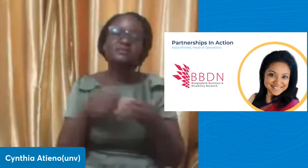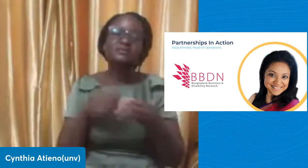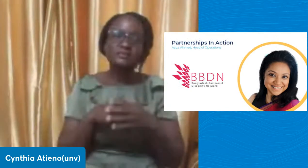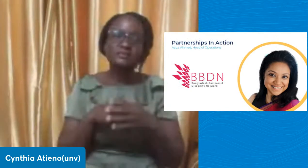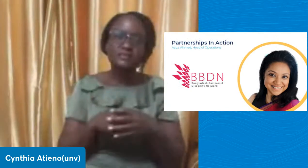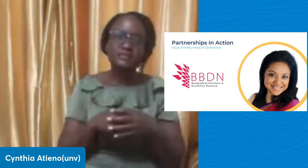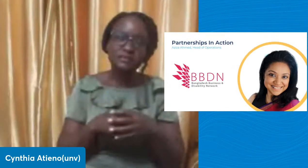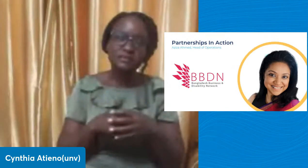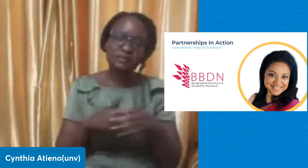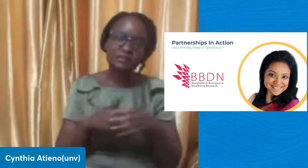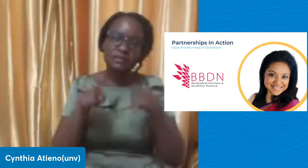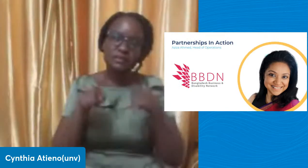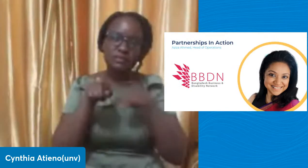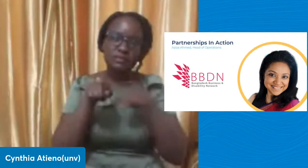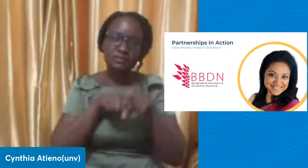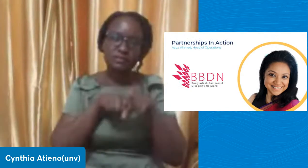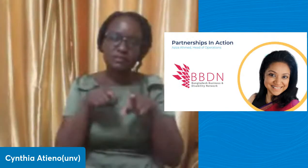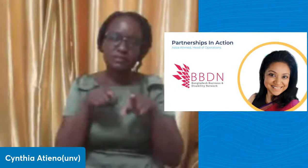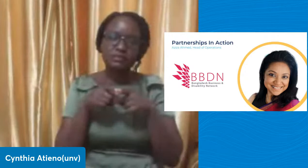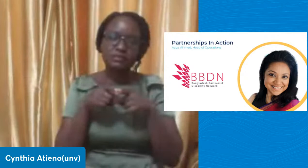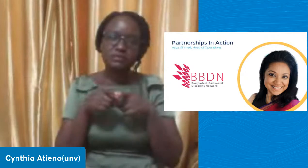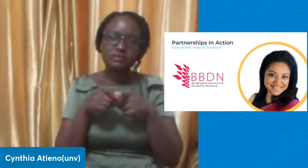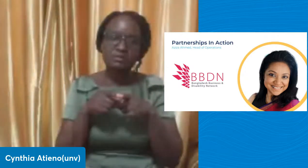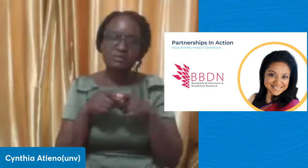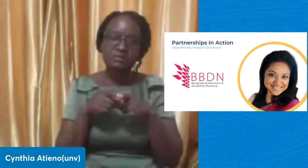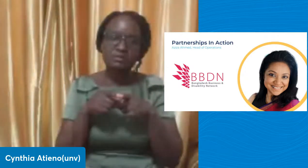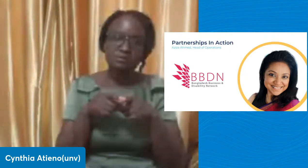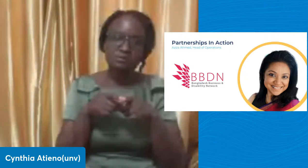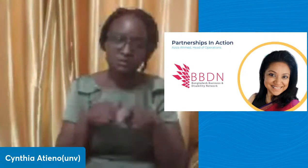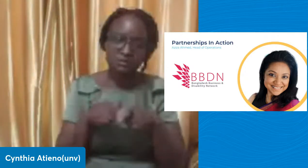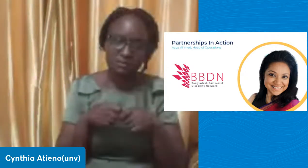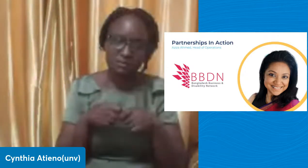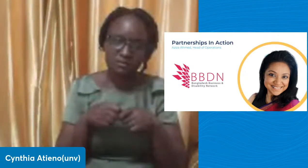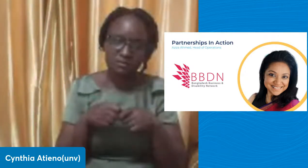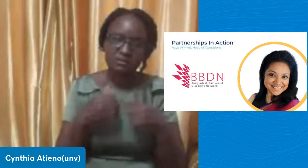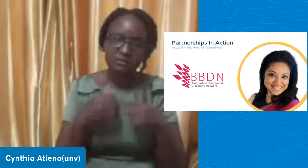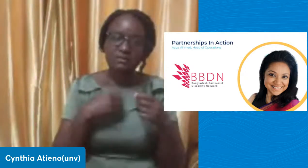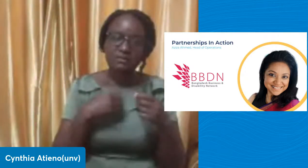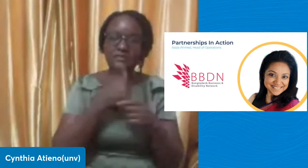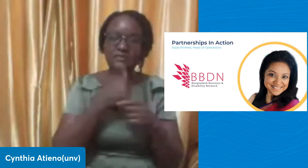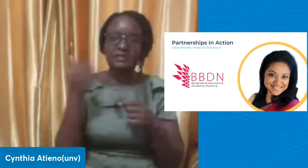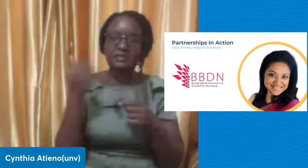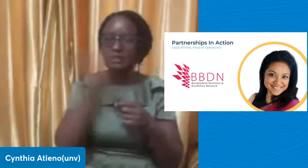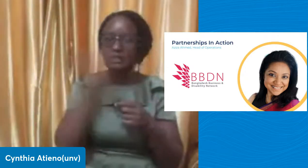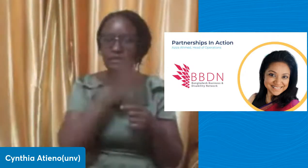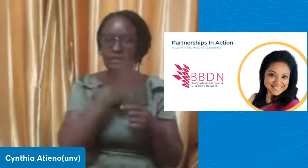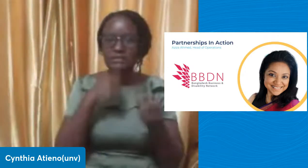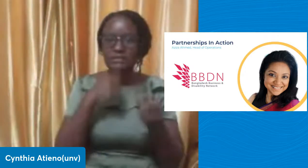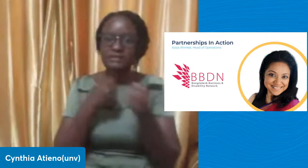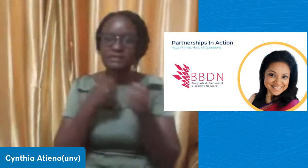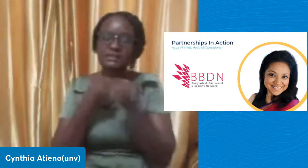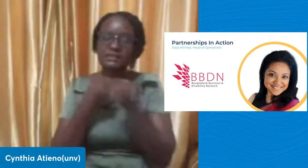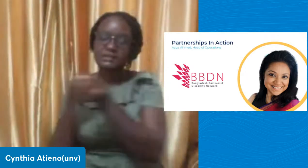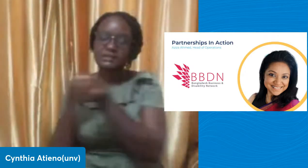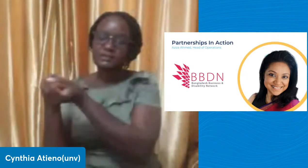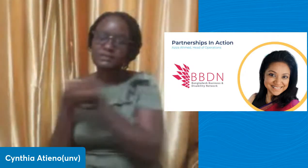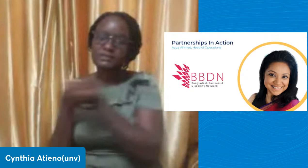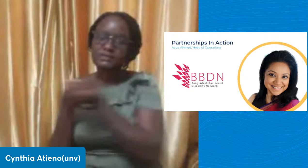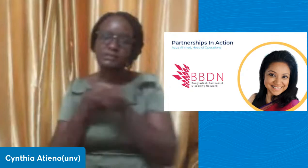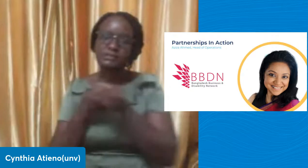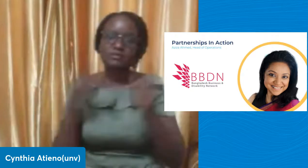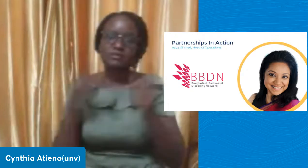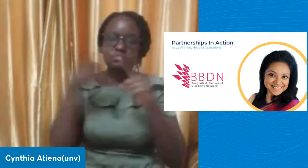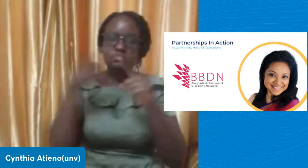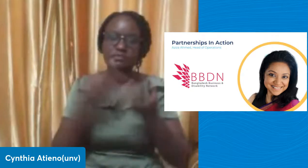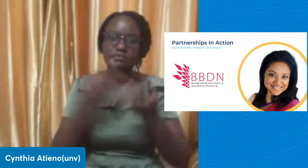also with the demandant, which are the private sectors. We create a linkage to create employment, meaningful employment,